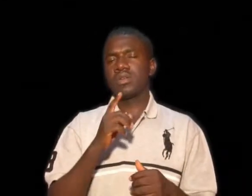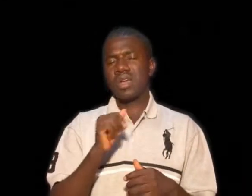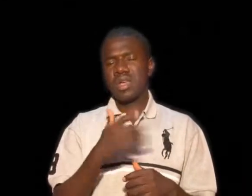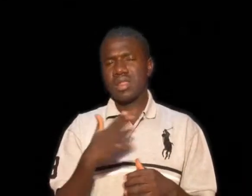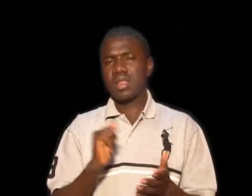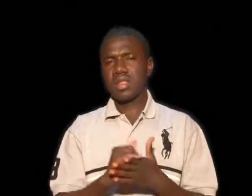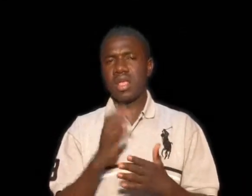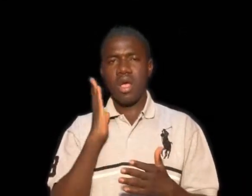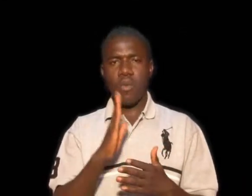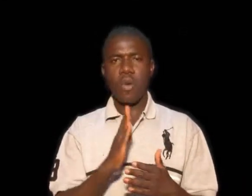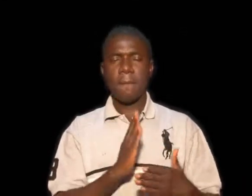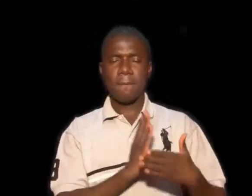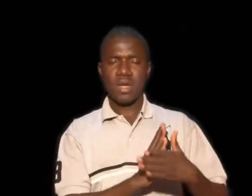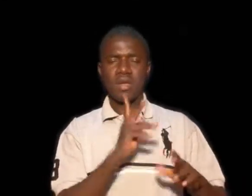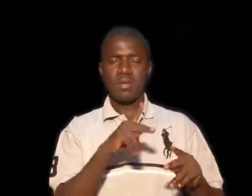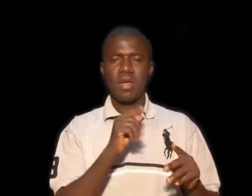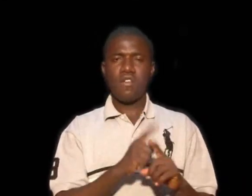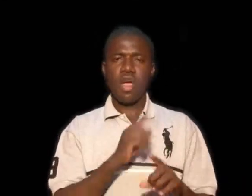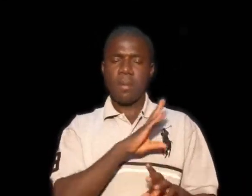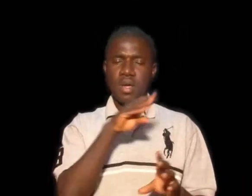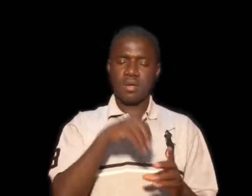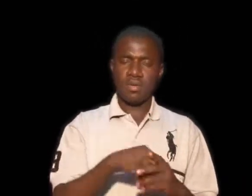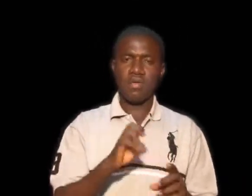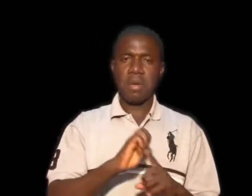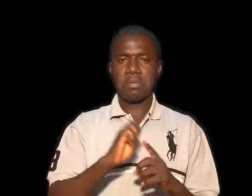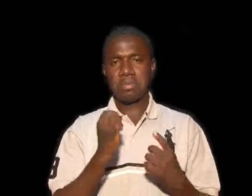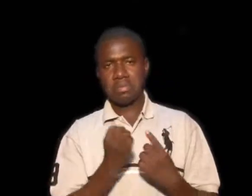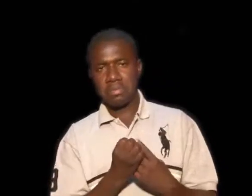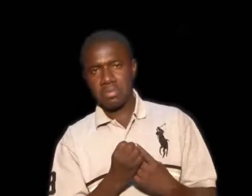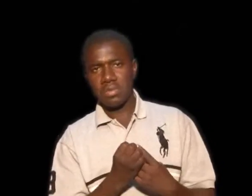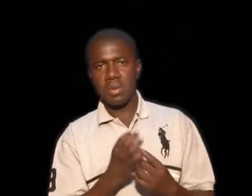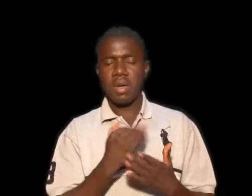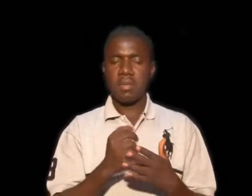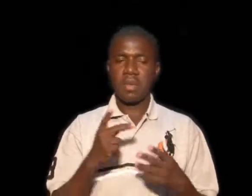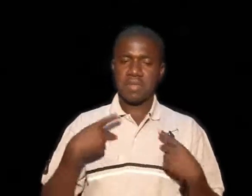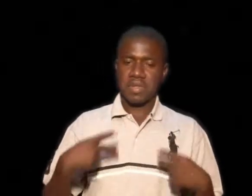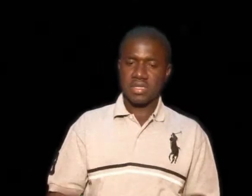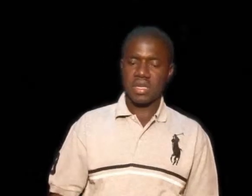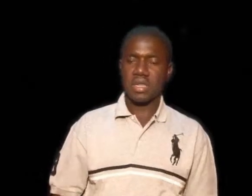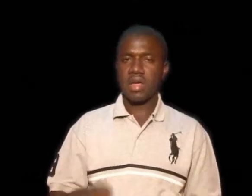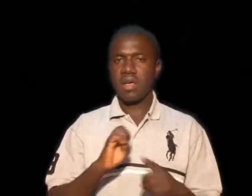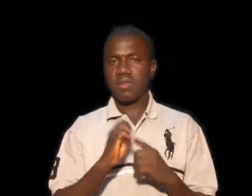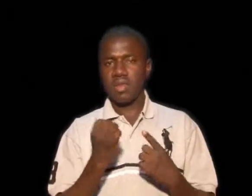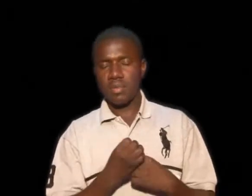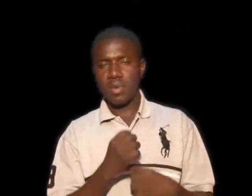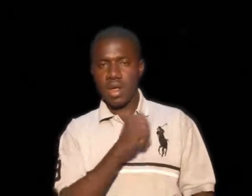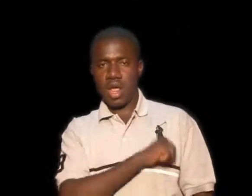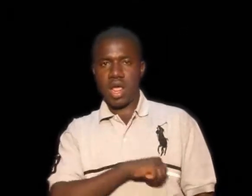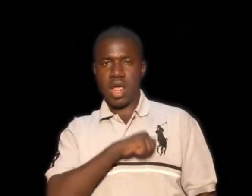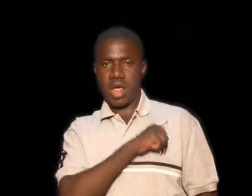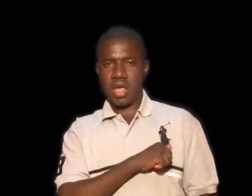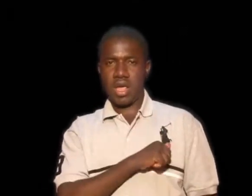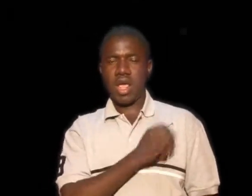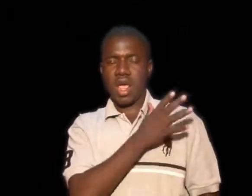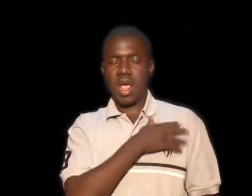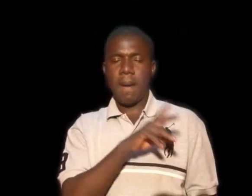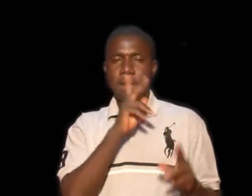from the interaction between the person with the condition and environmental factors, e.g., the physical environment,